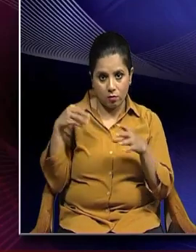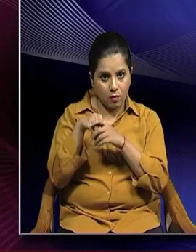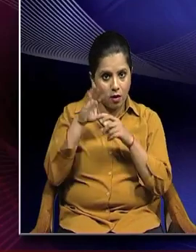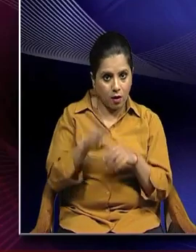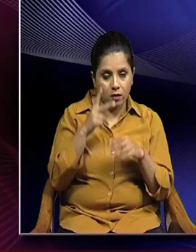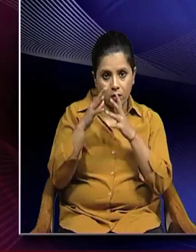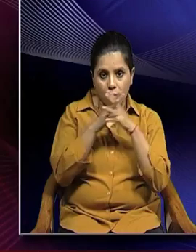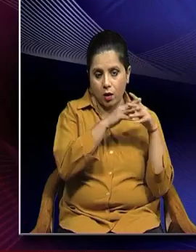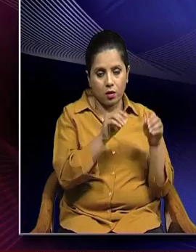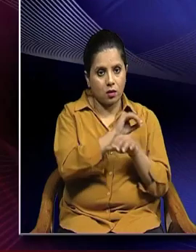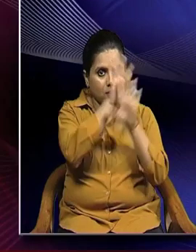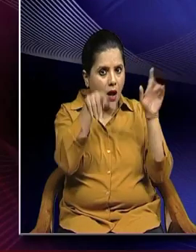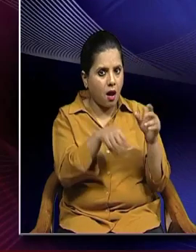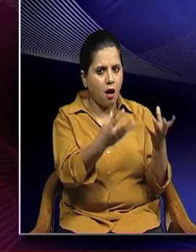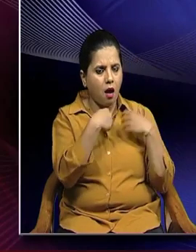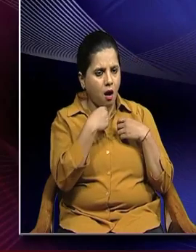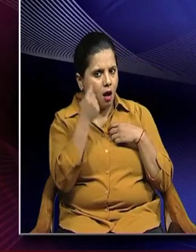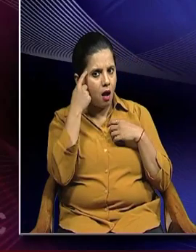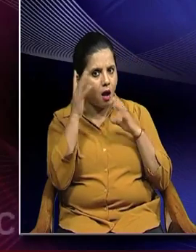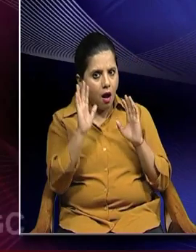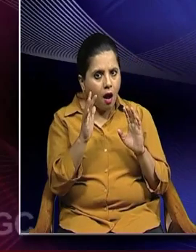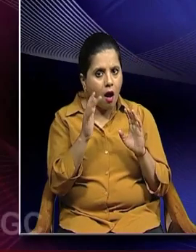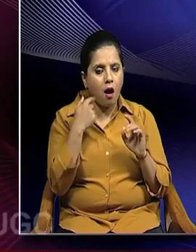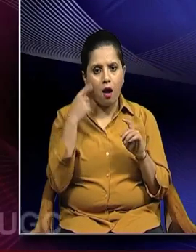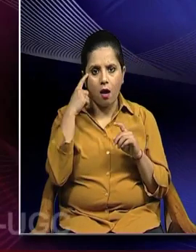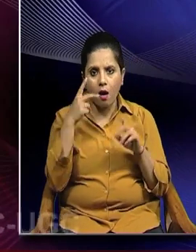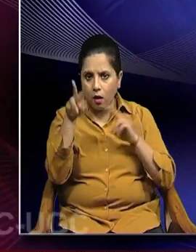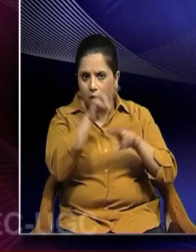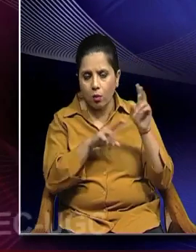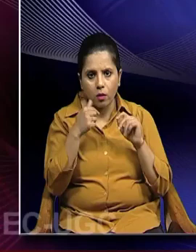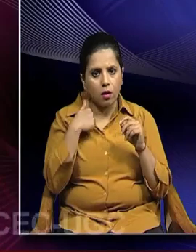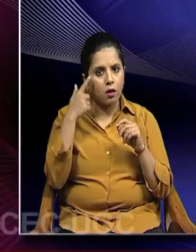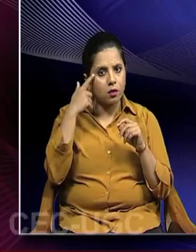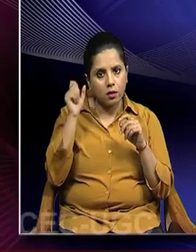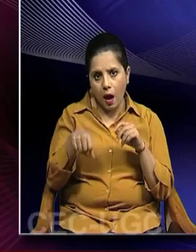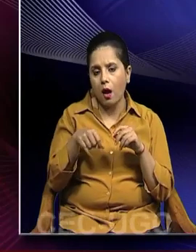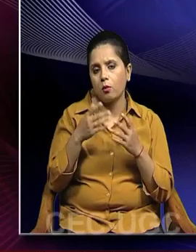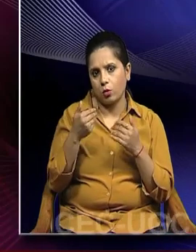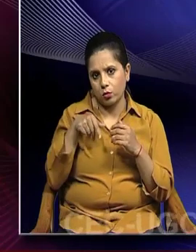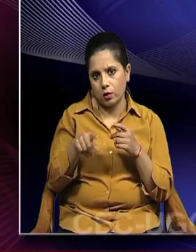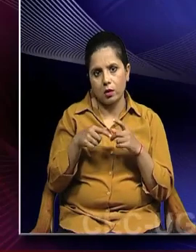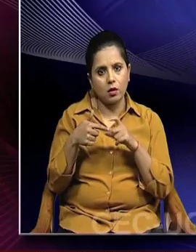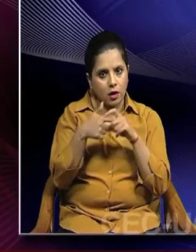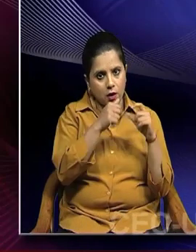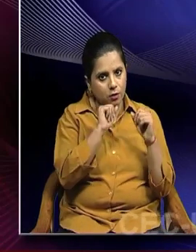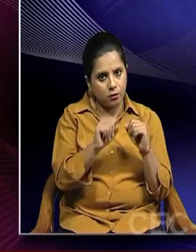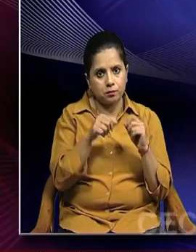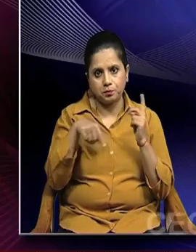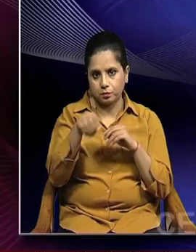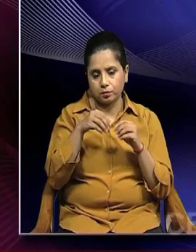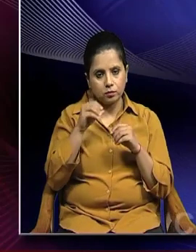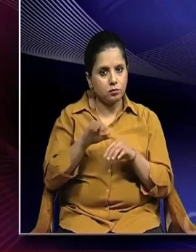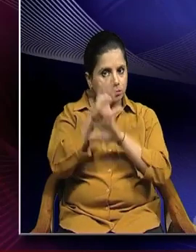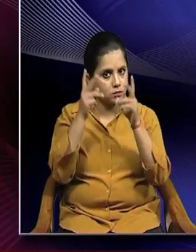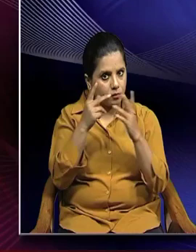Western enlightenment with that of Eastern awakening, we can find the surprising results. So, now my dear